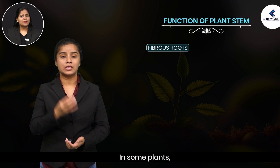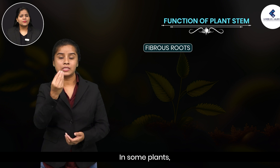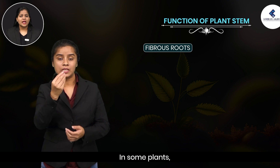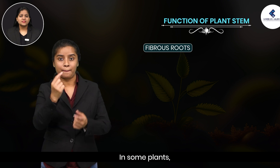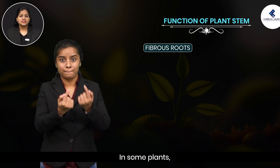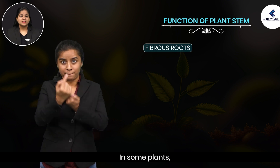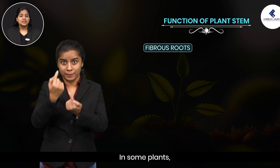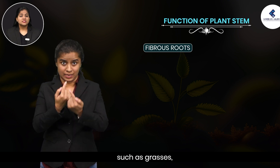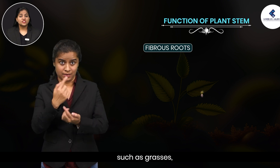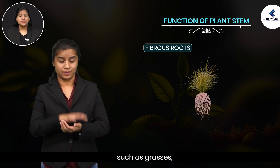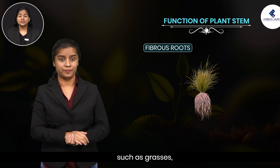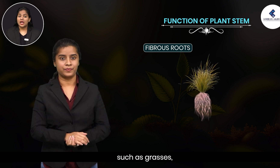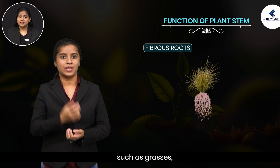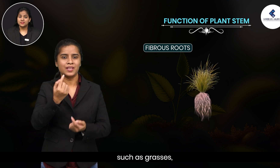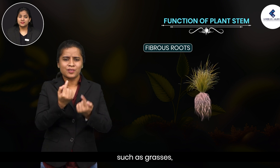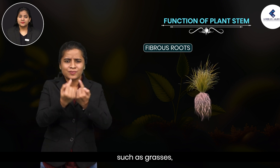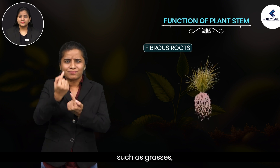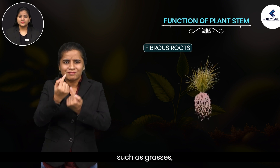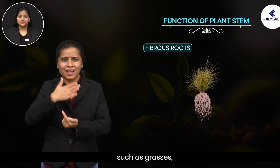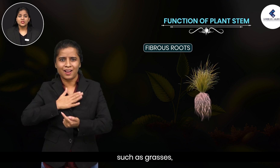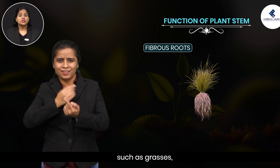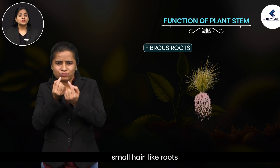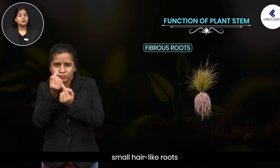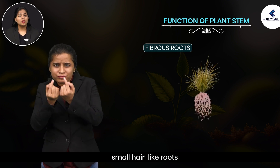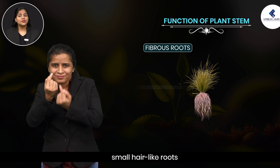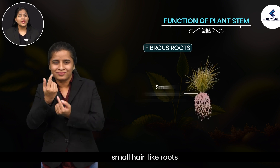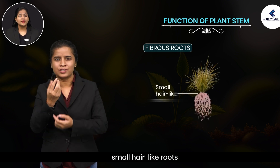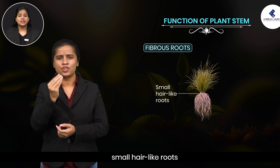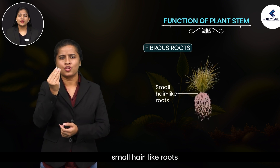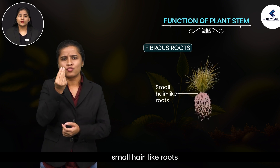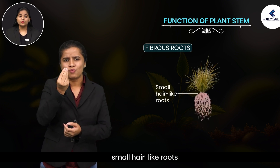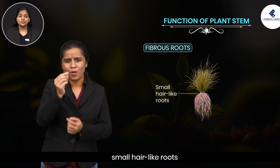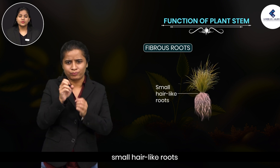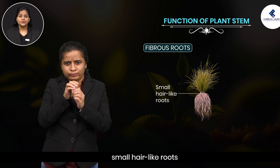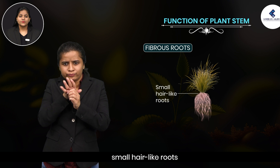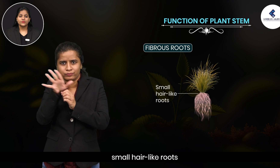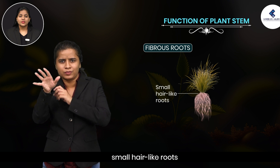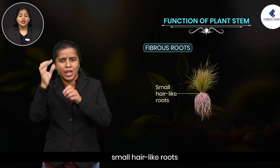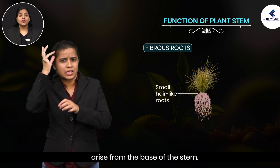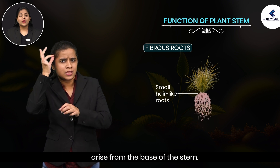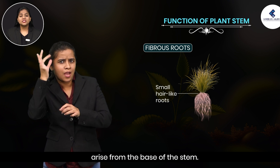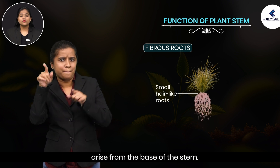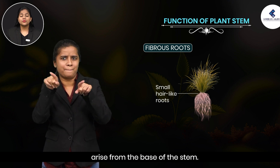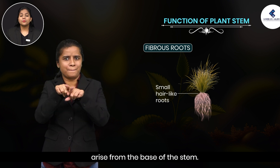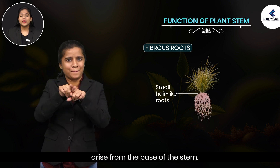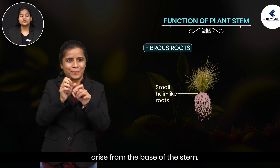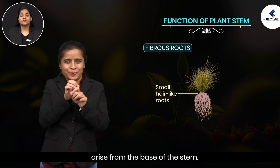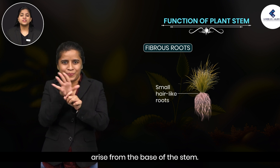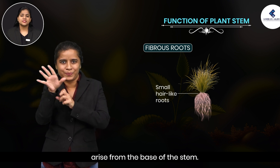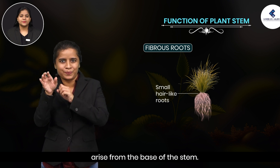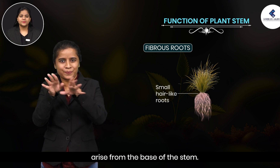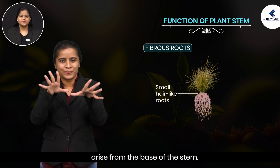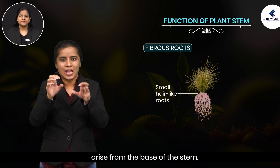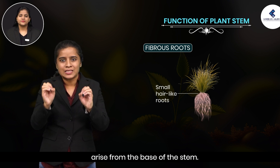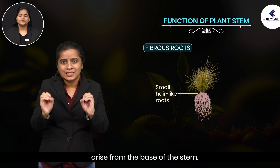In some plants, such as grasses, smaller hair-like roots arise from the base of